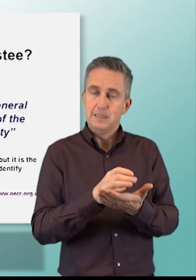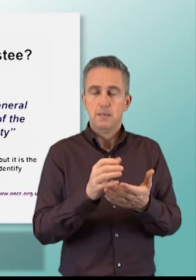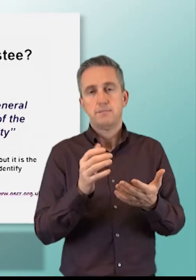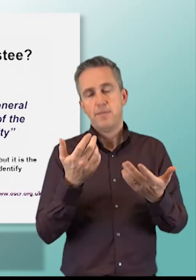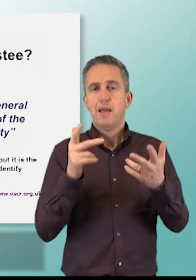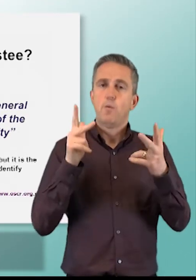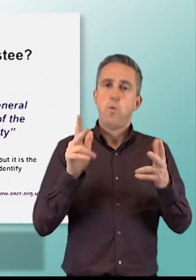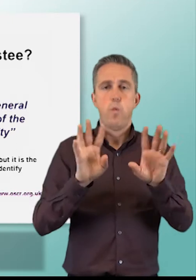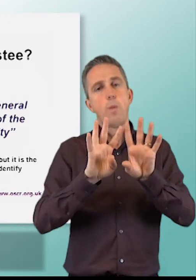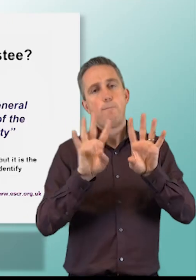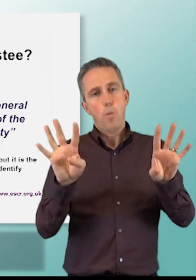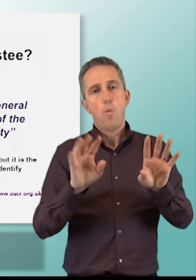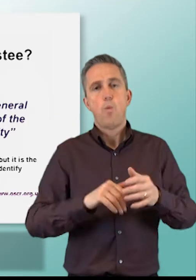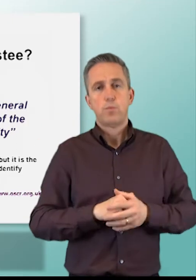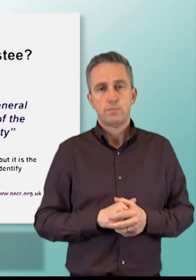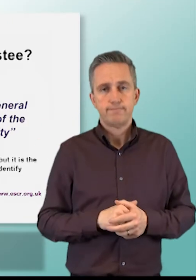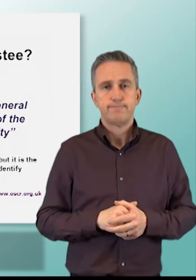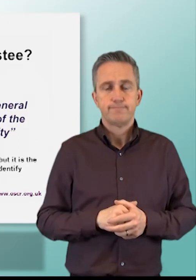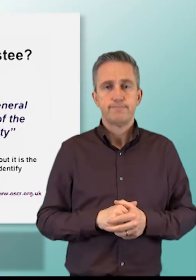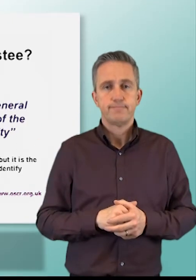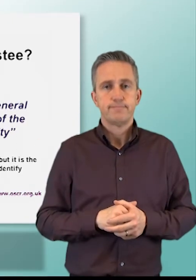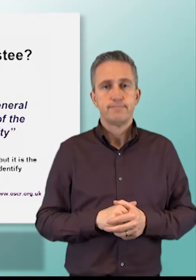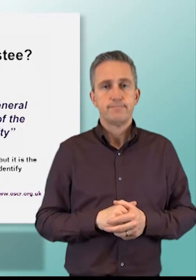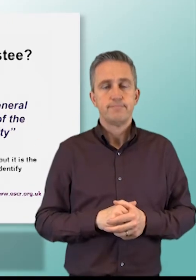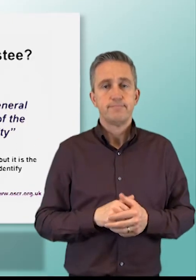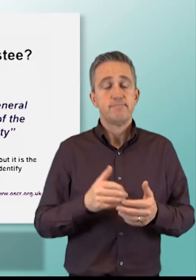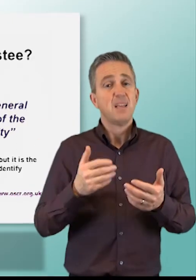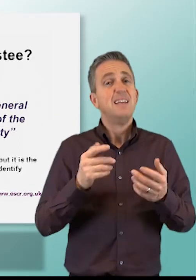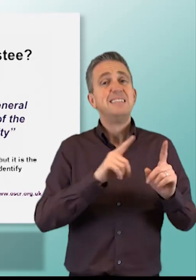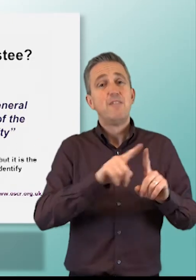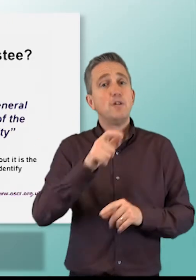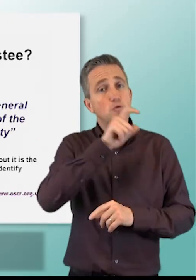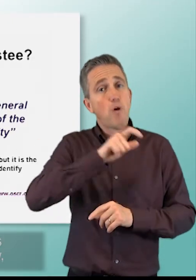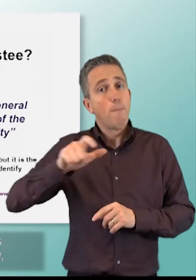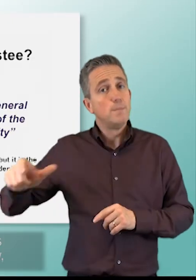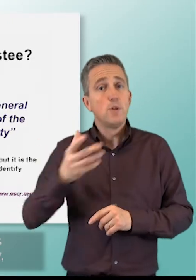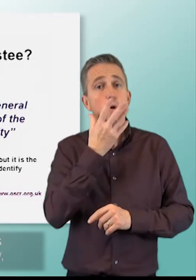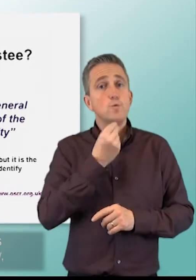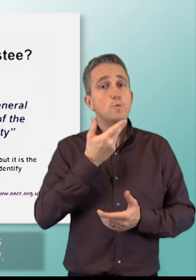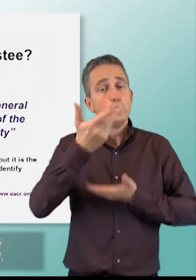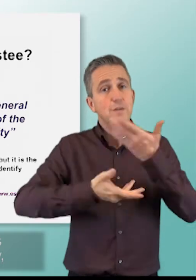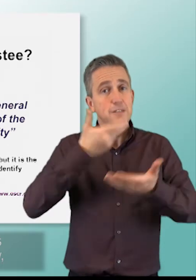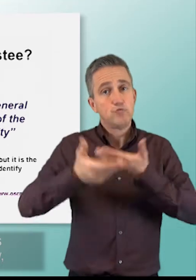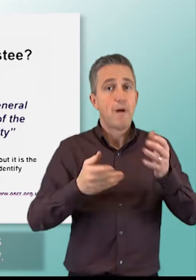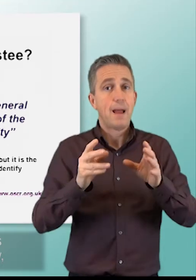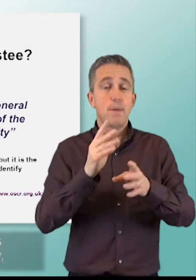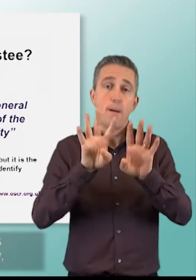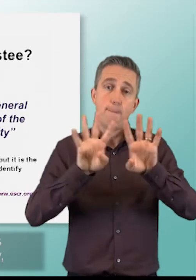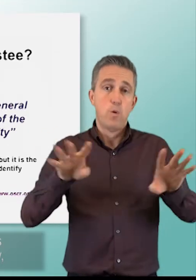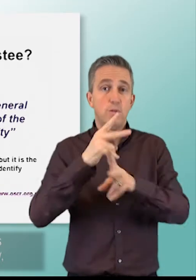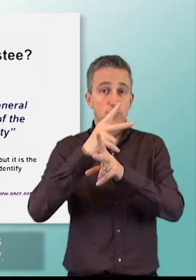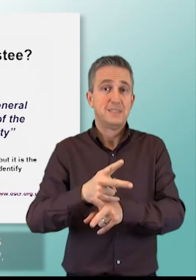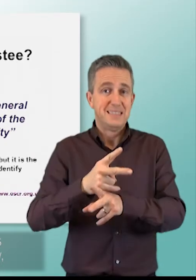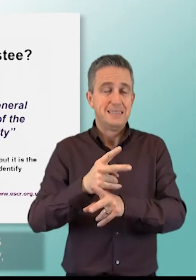board, okay? And as the previous slide showed, often there are many different names that can be used. Ultimately, it doesn't matter what the individuals